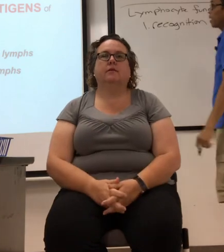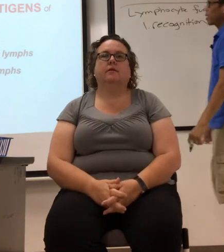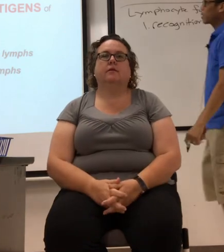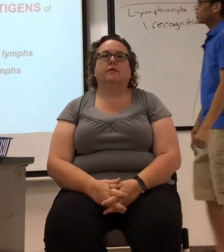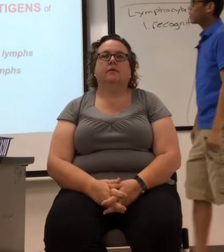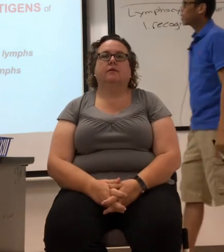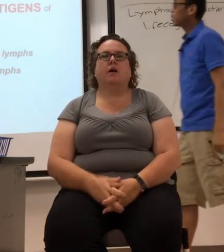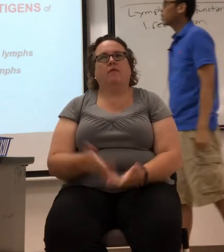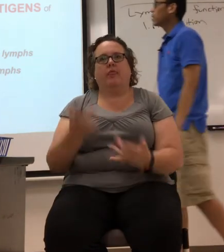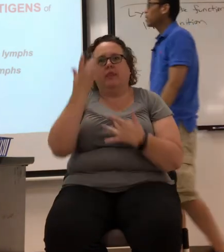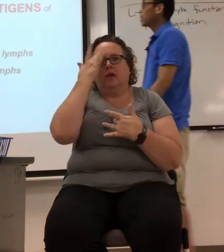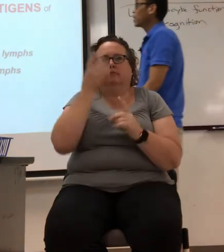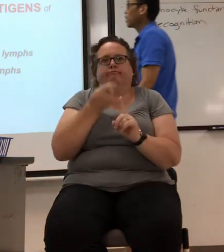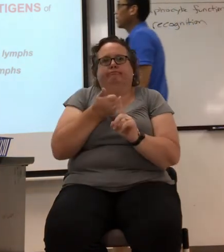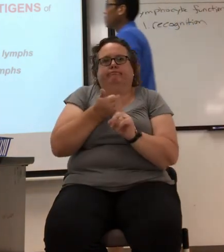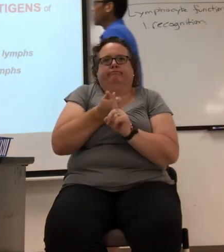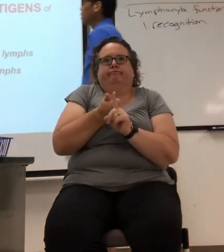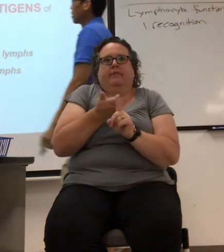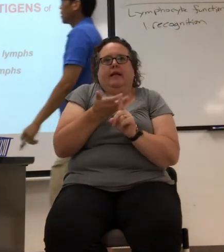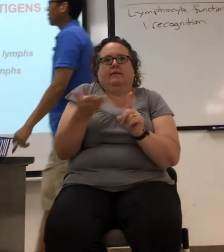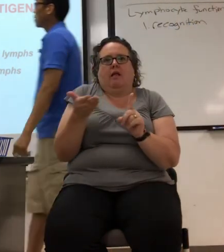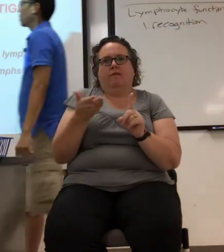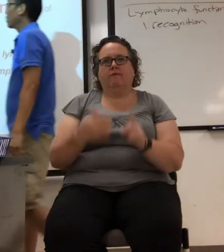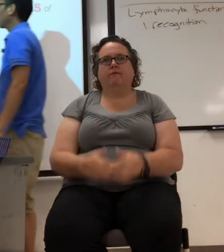Of the bug.